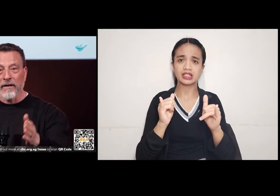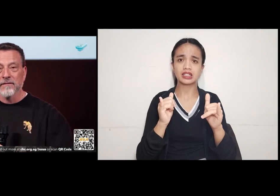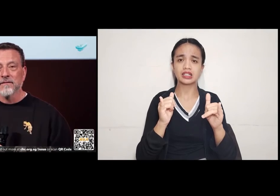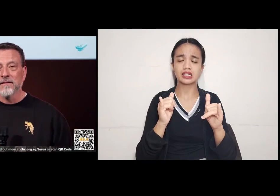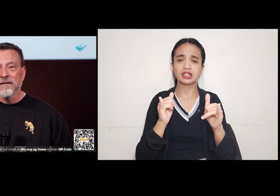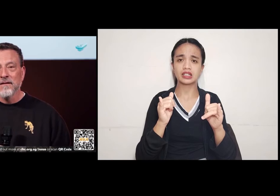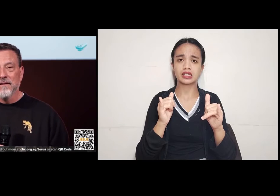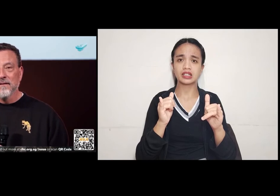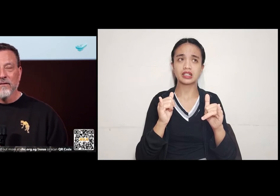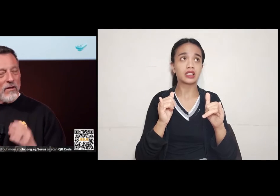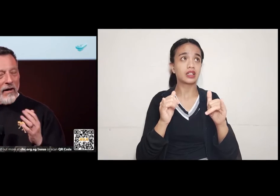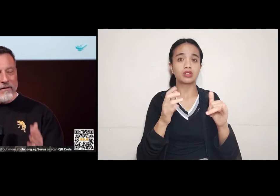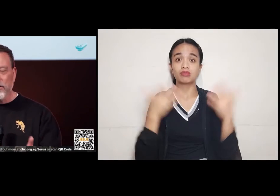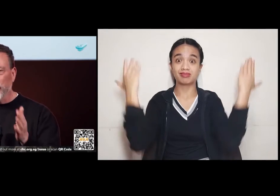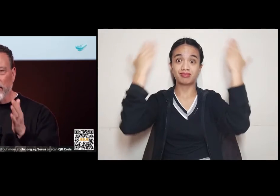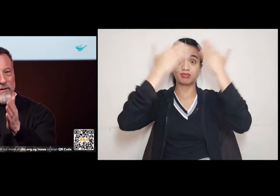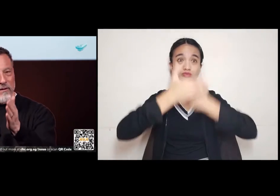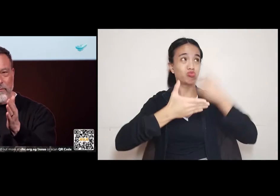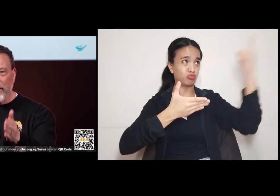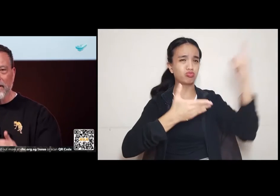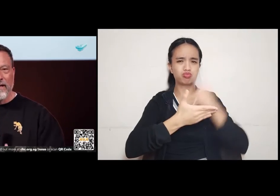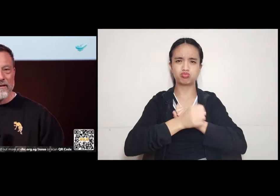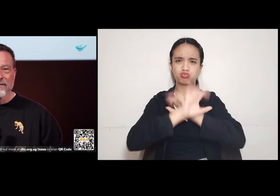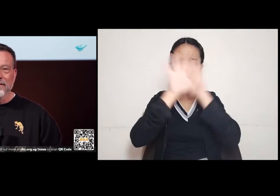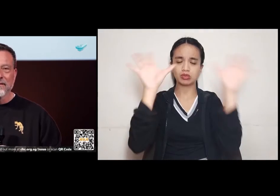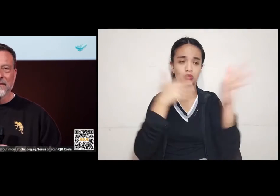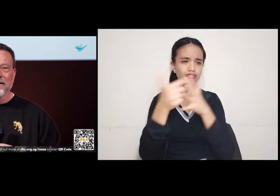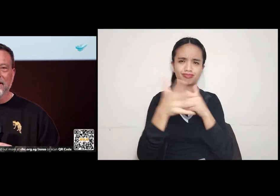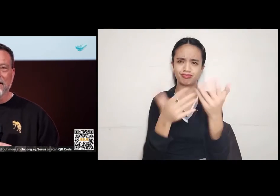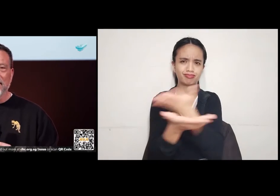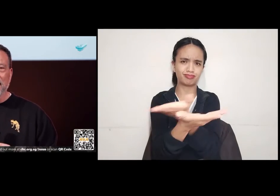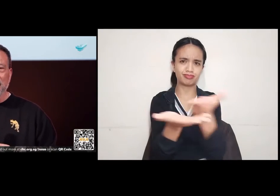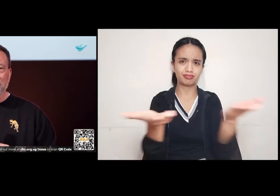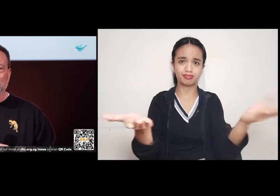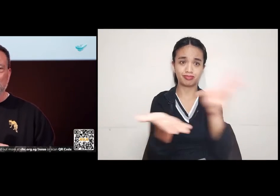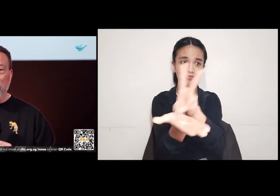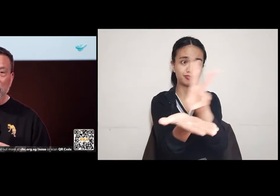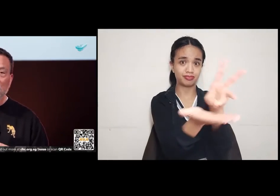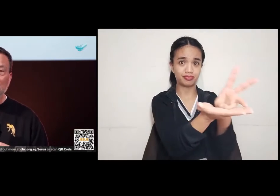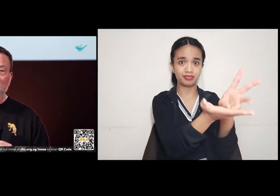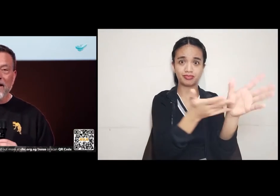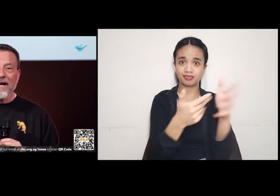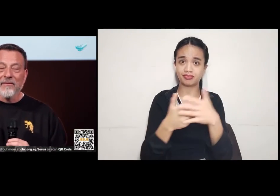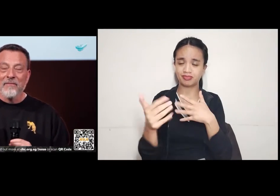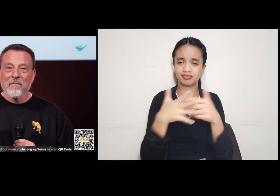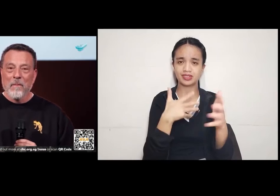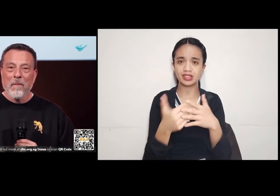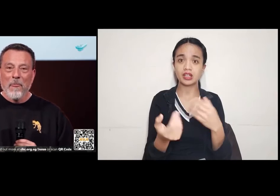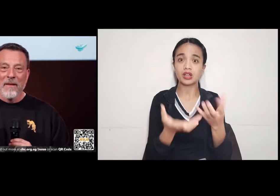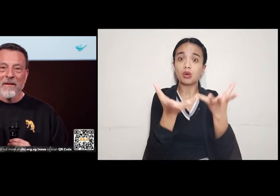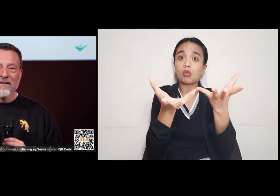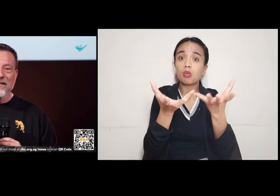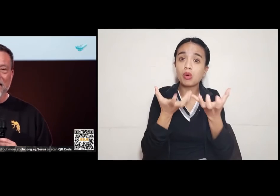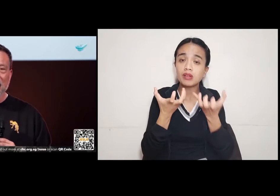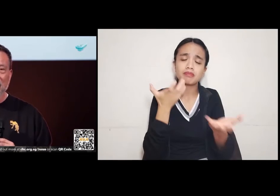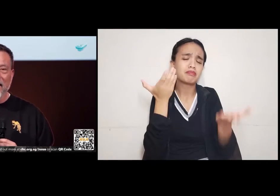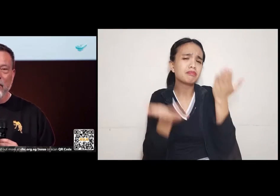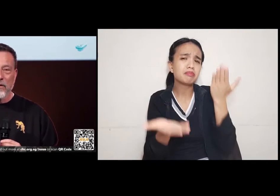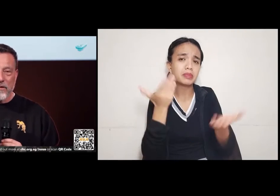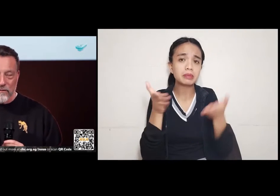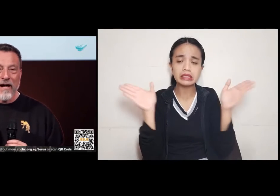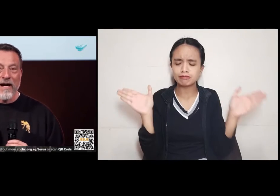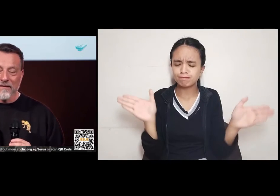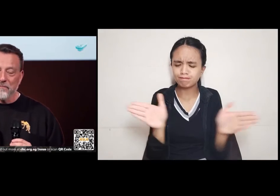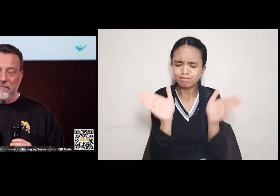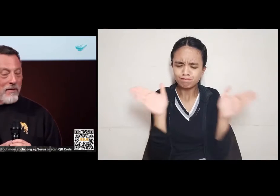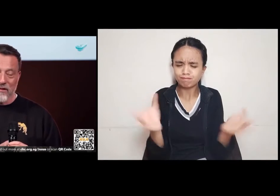the way. No darkness where he will not bring a light. So wherever you are right now, I